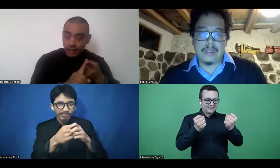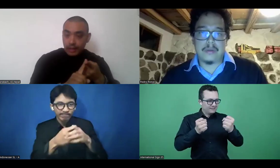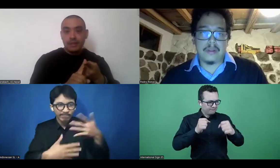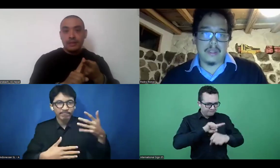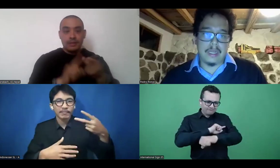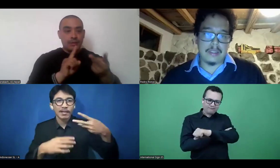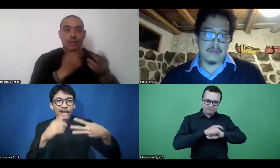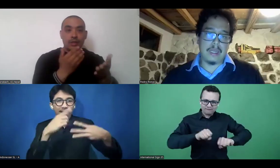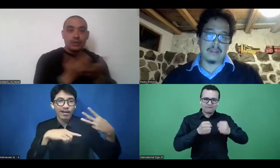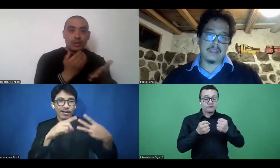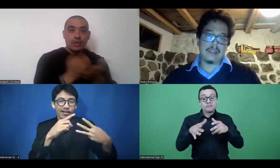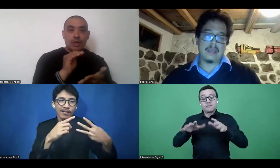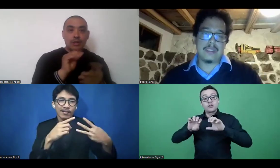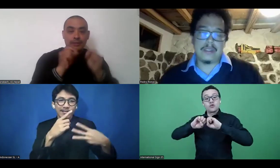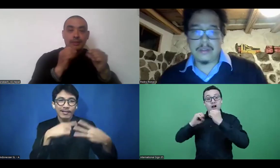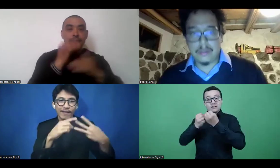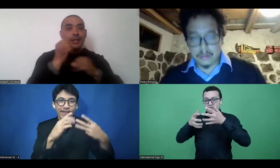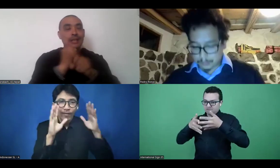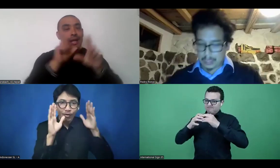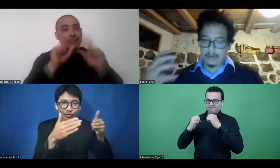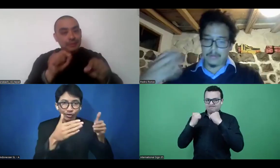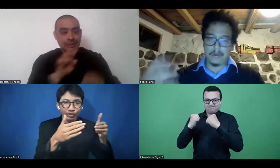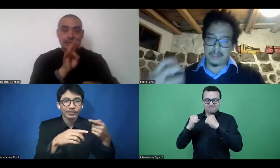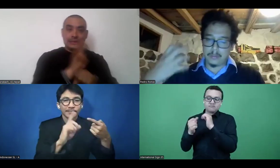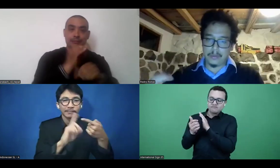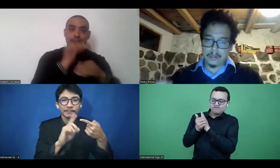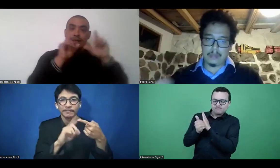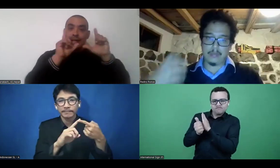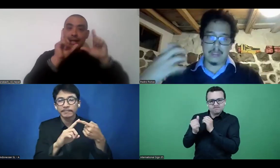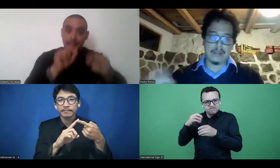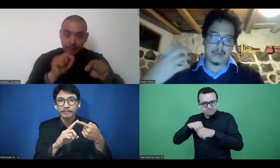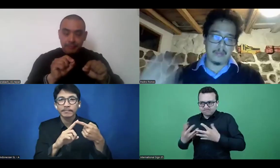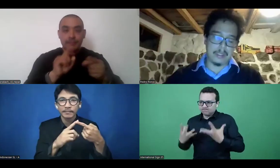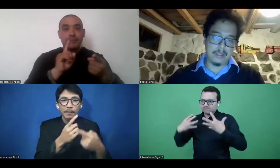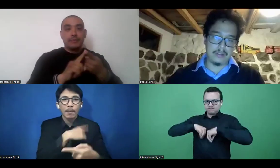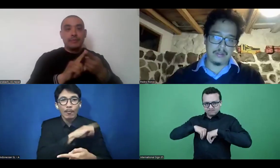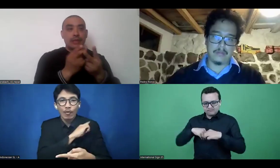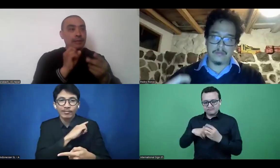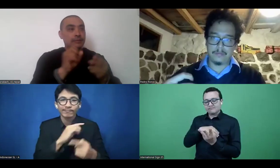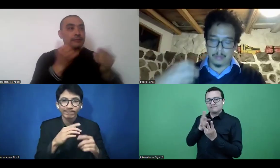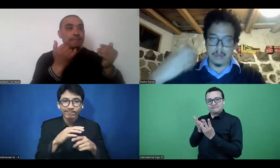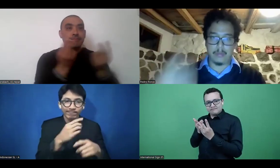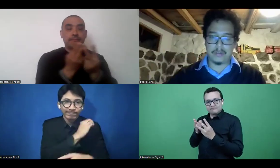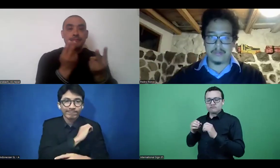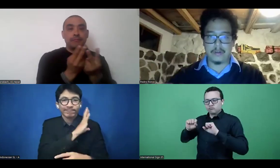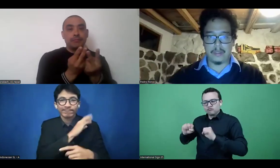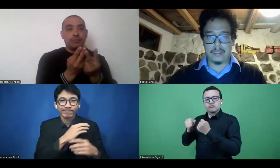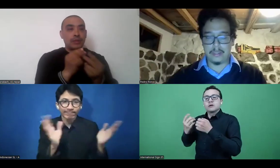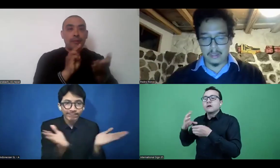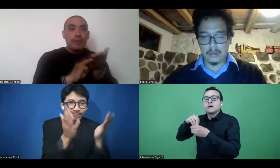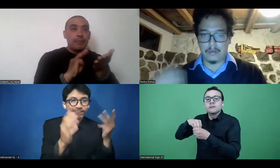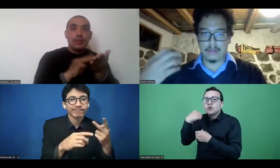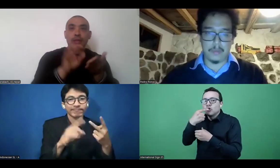organizational strengthening, and skills acquisition. So a lot of focus is put into building the capacities of the members of the